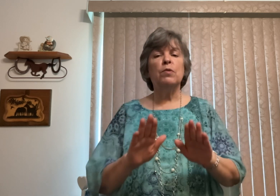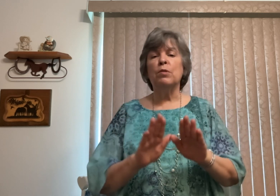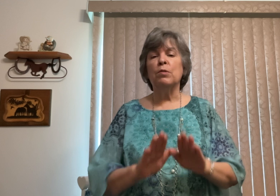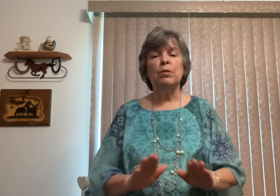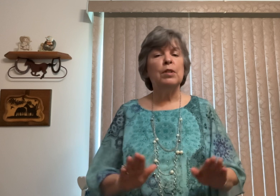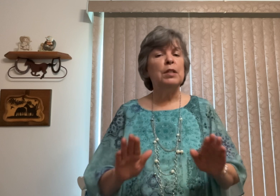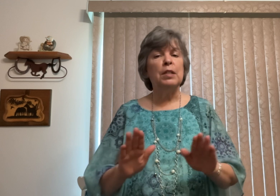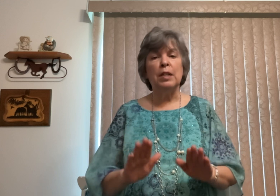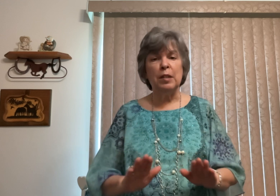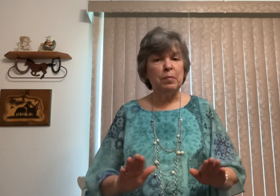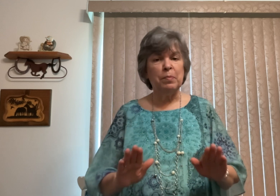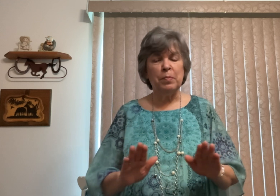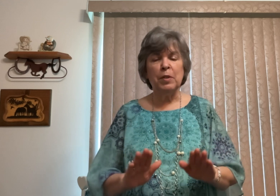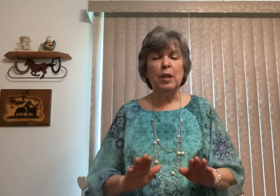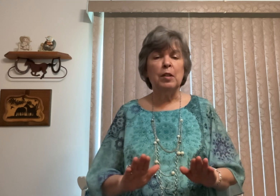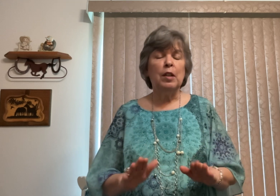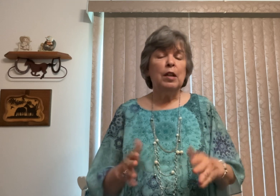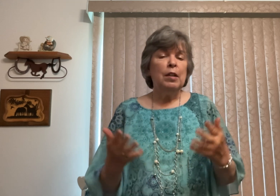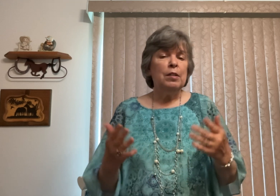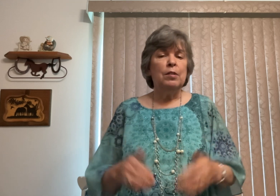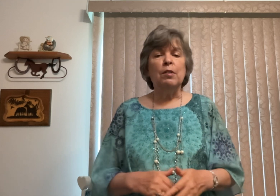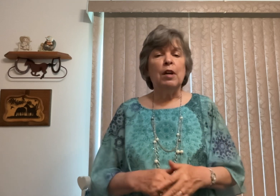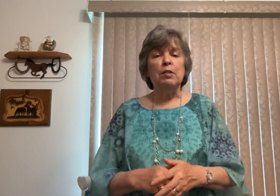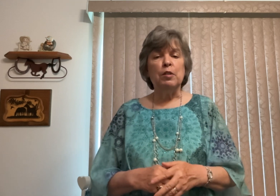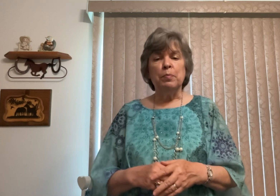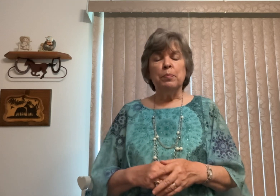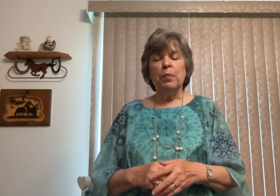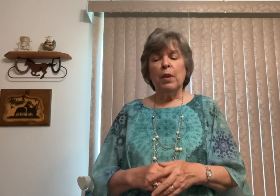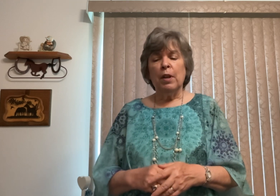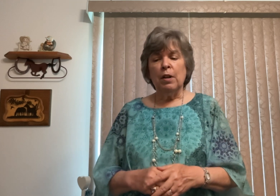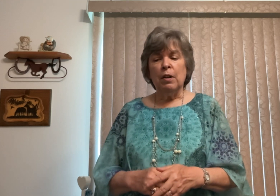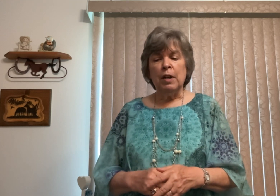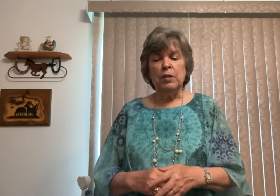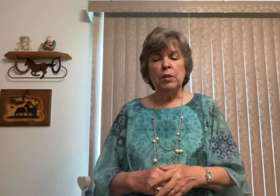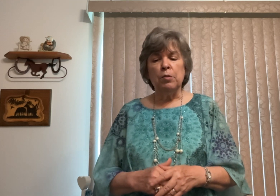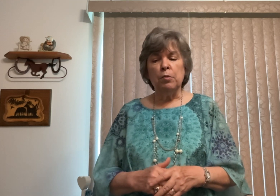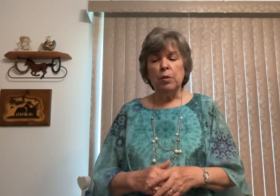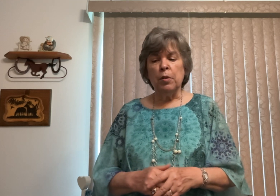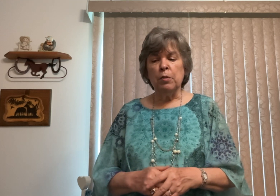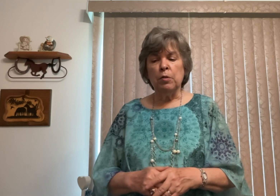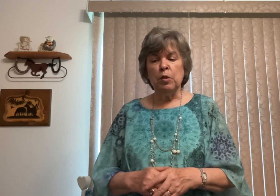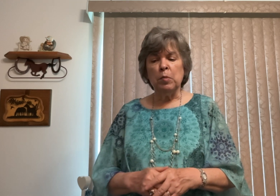wonderful Sunday. Okay, so I don't know. All right, so those are some time